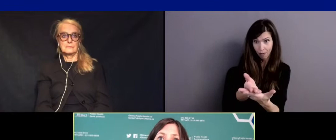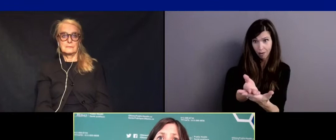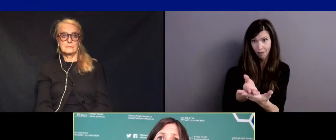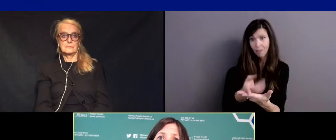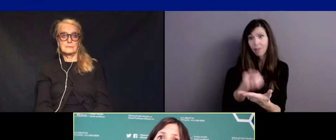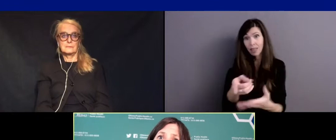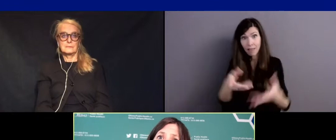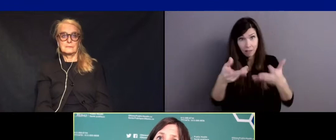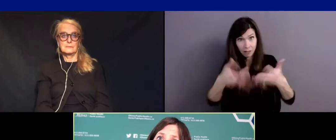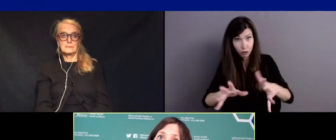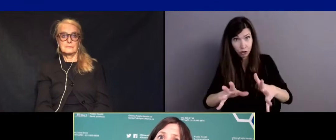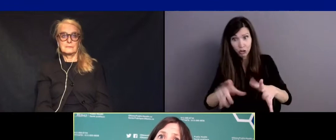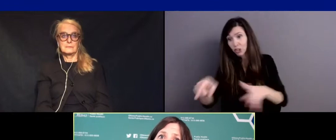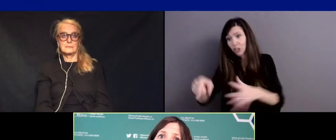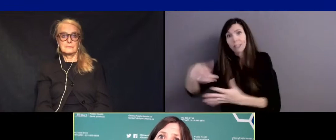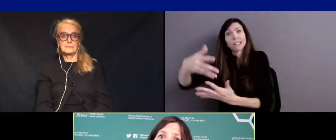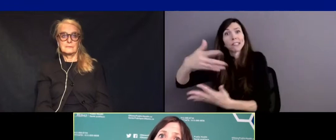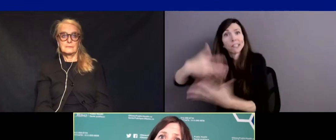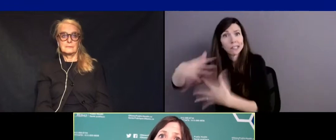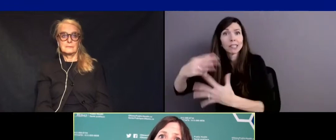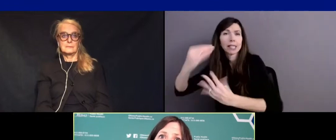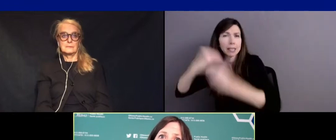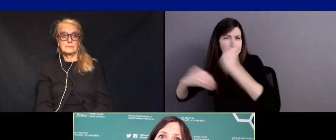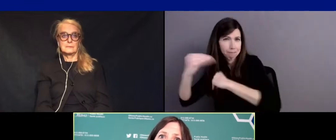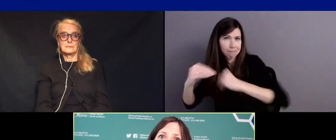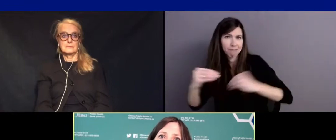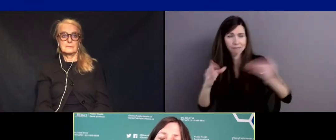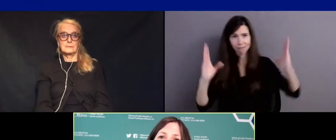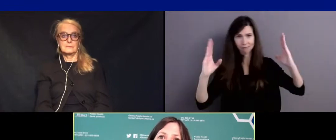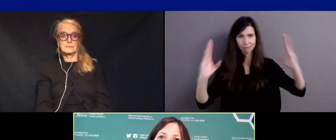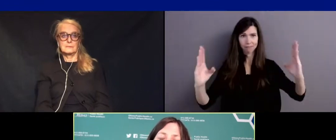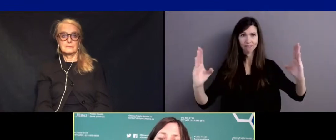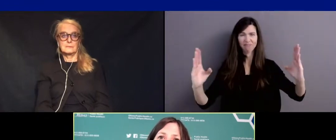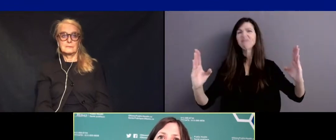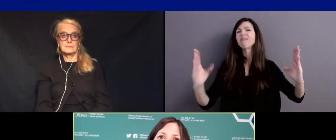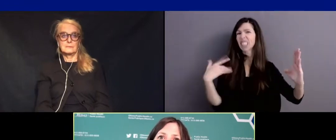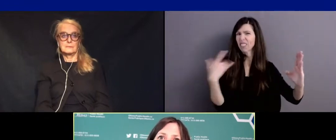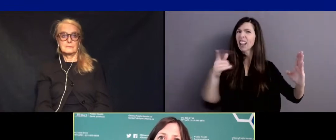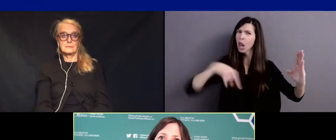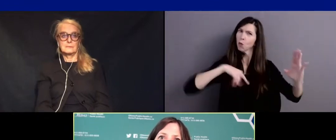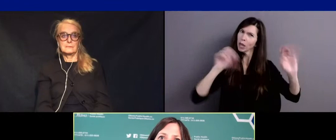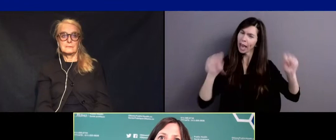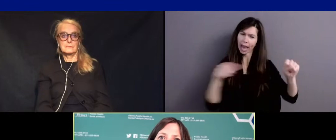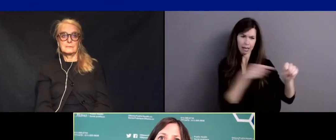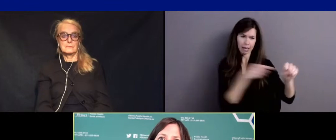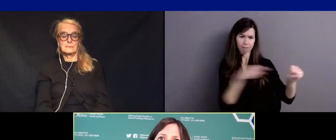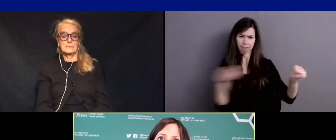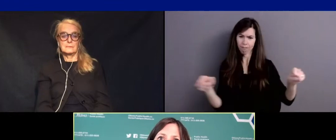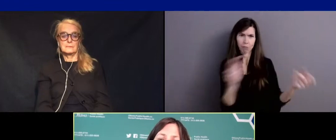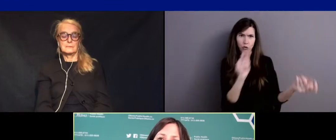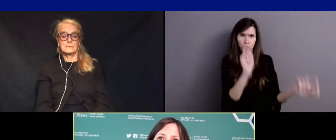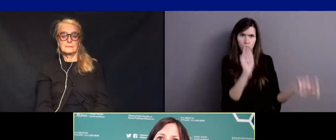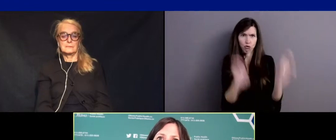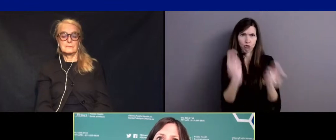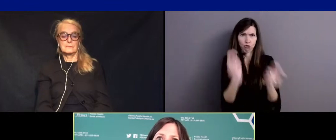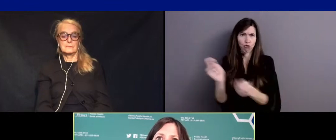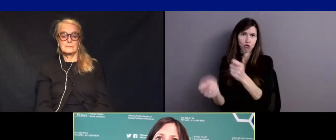So that's modifiable, right? We can reduce those contacts.